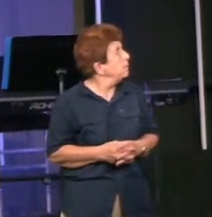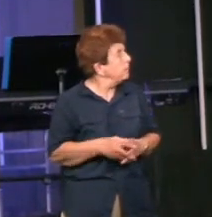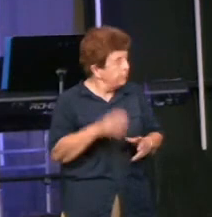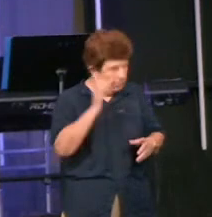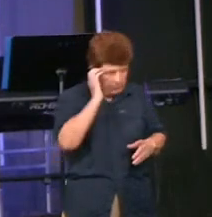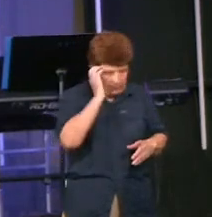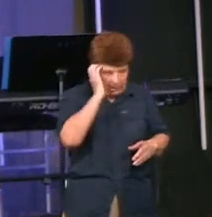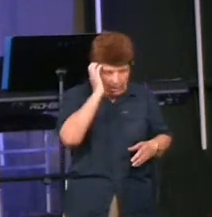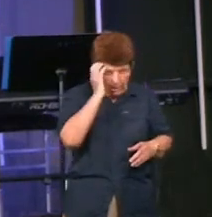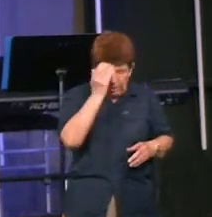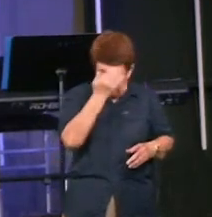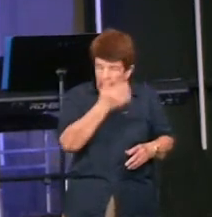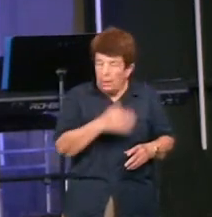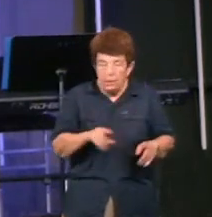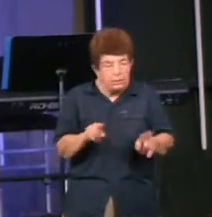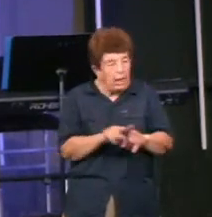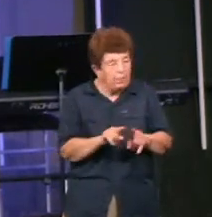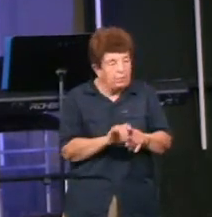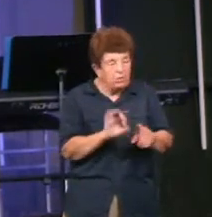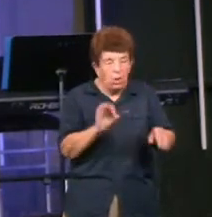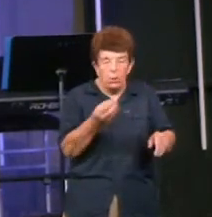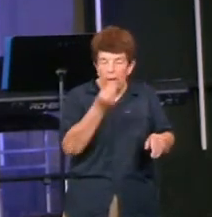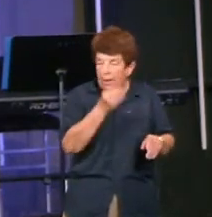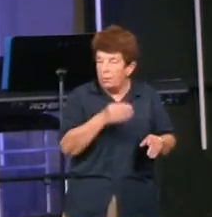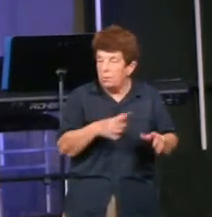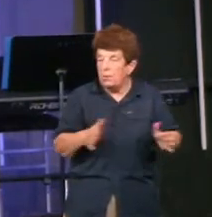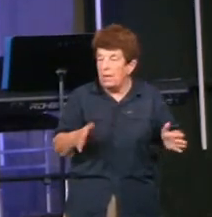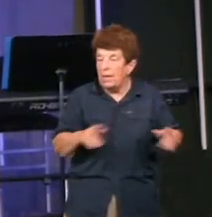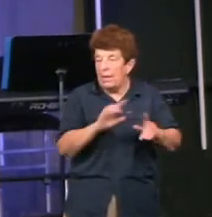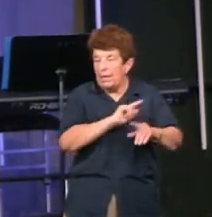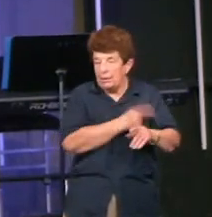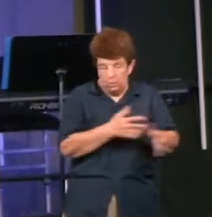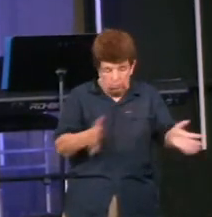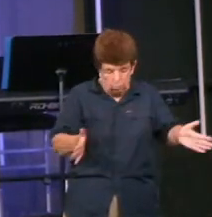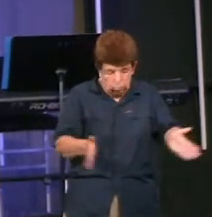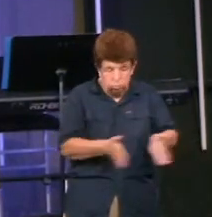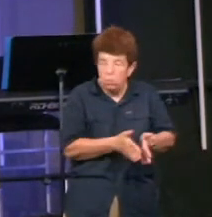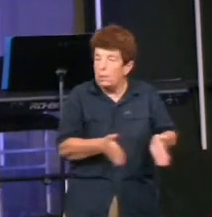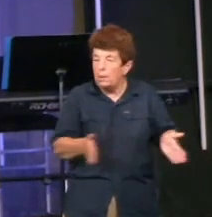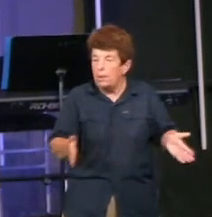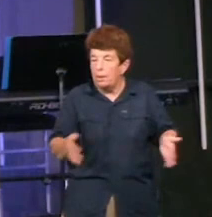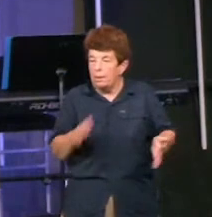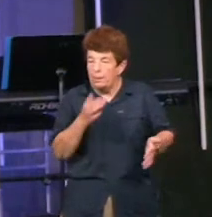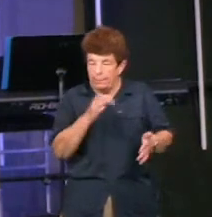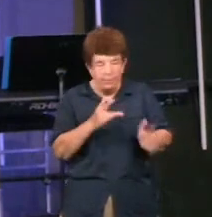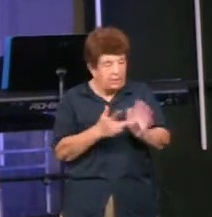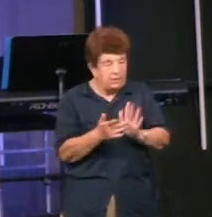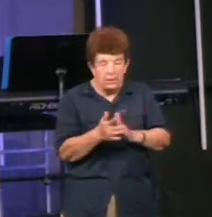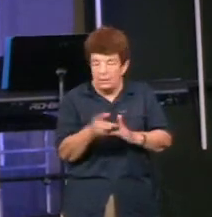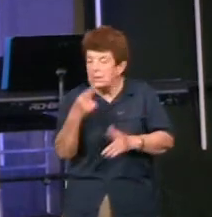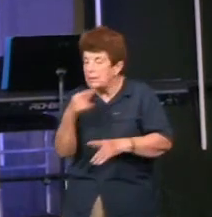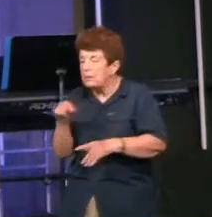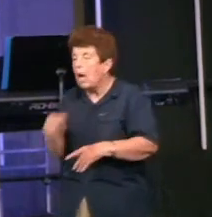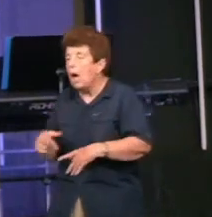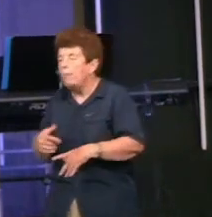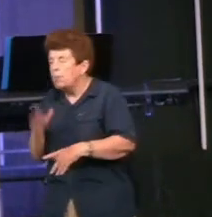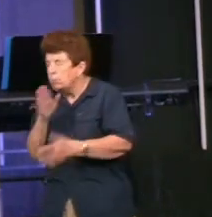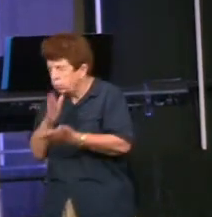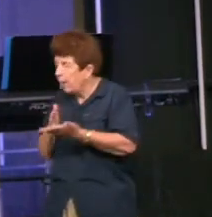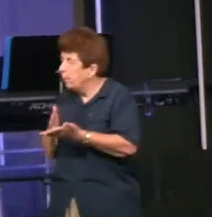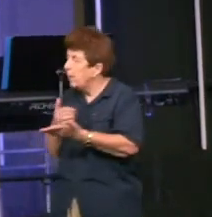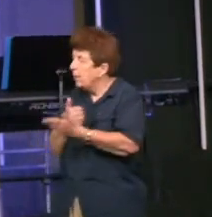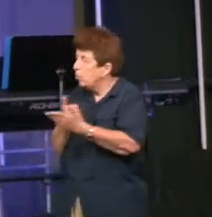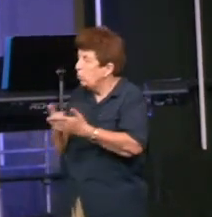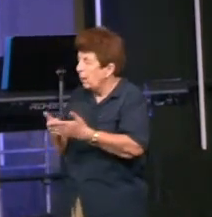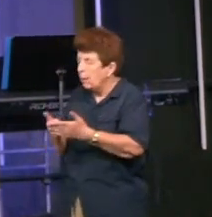And in the same way, if we don't eat, then we lose all energy. And Jesus says, I am the bread of life. We need to eat